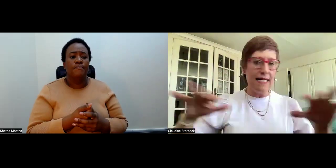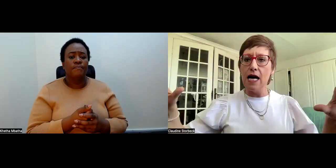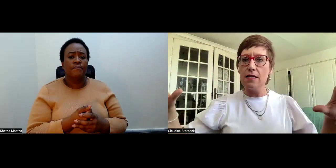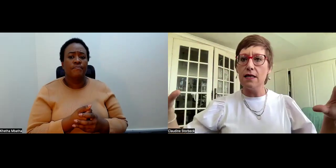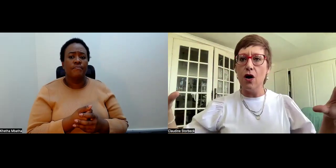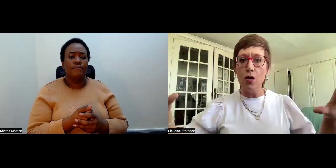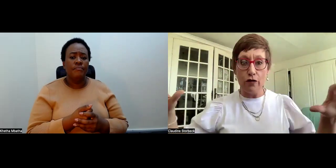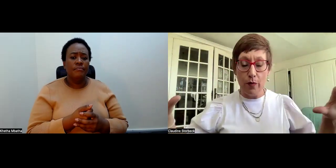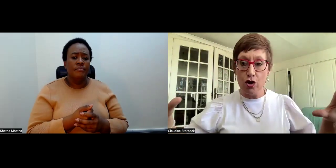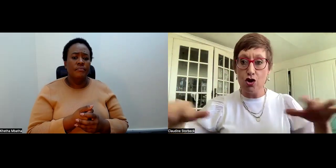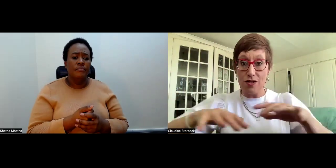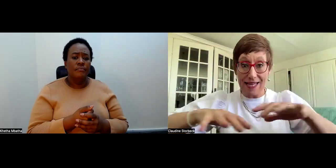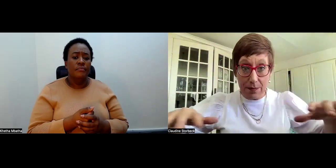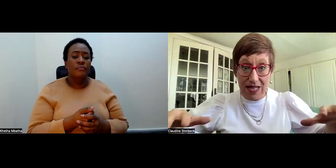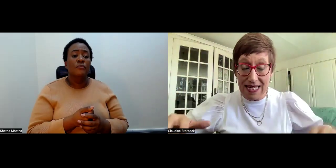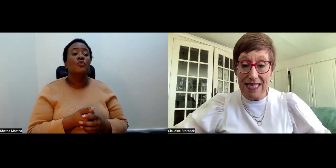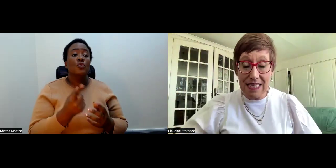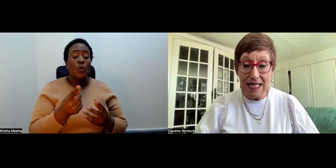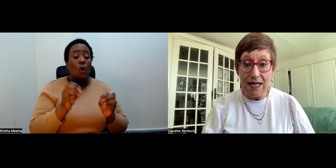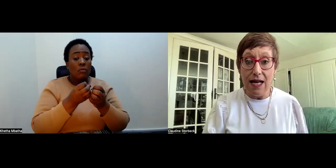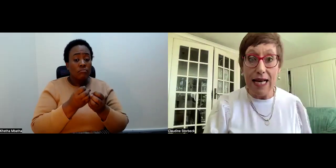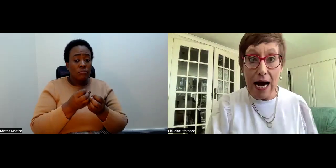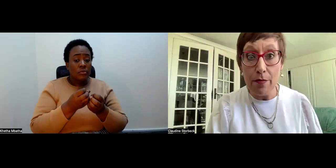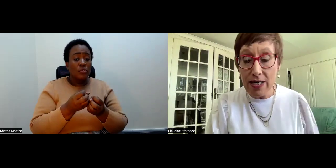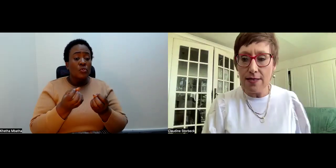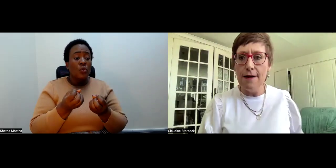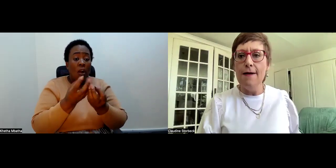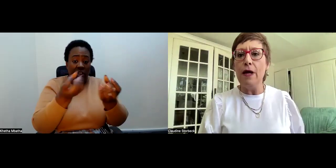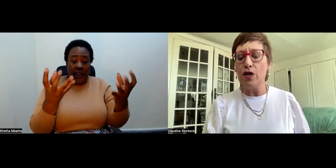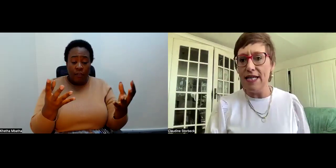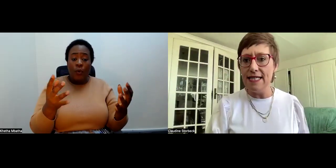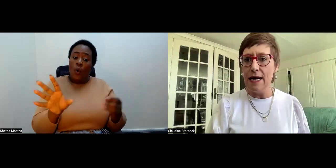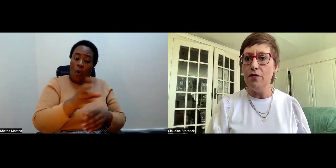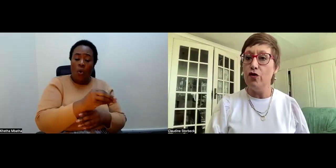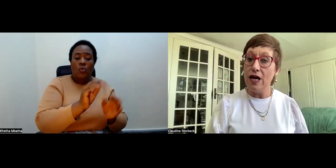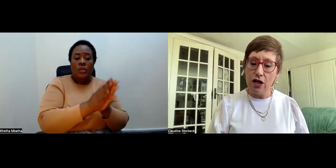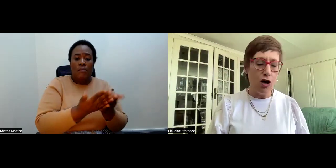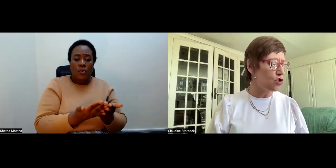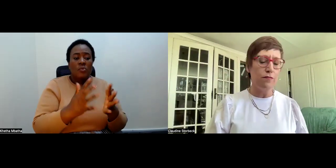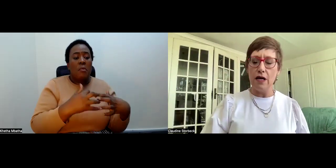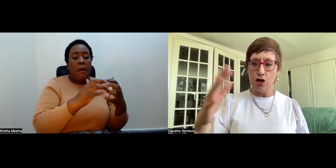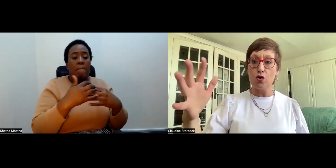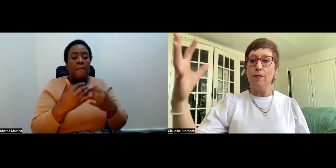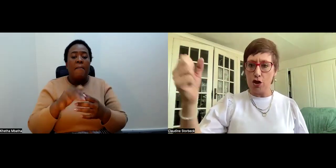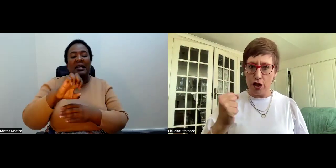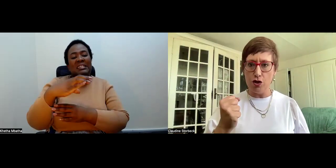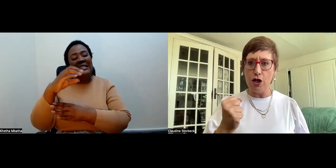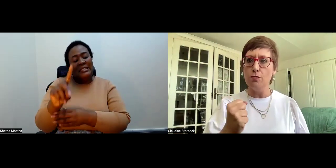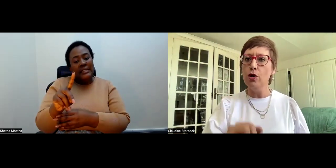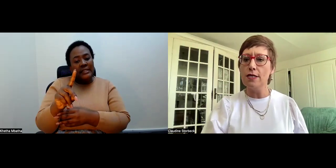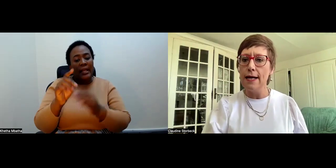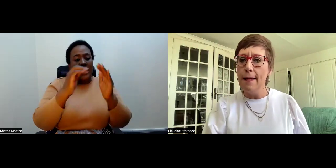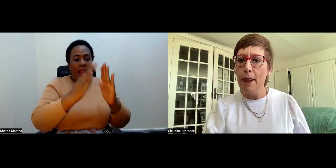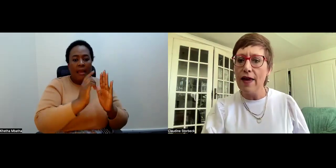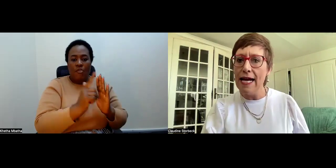I'm sending out a whole lot of books to set up these ECD libraries that we're setting up. If you're in a classroom, in a school, make sure that you